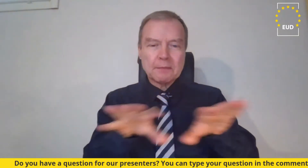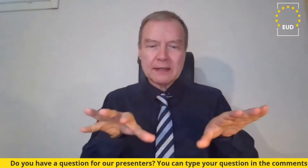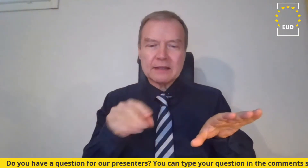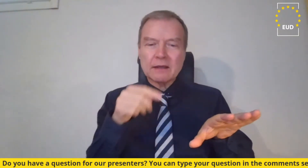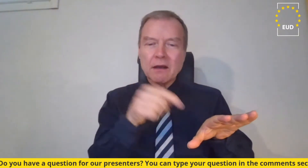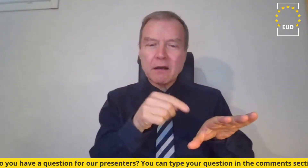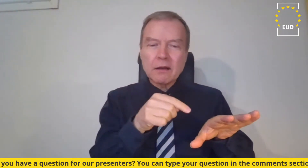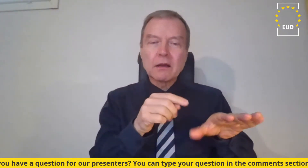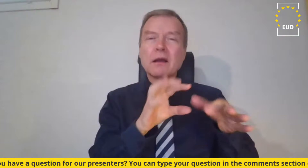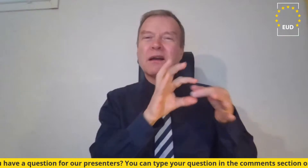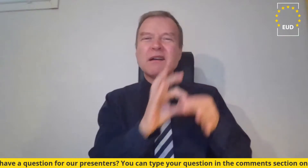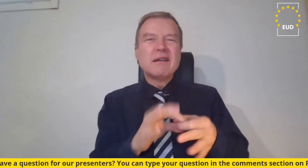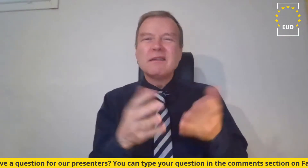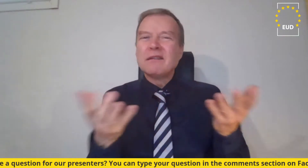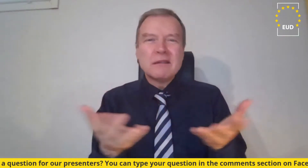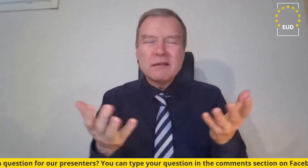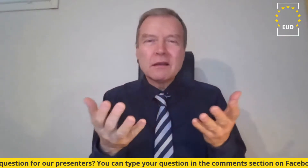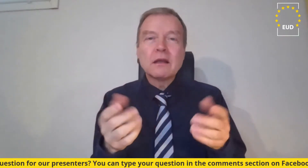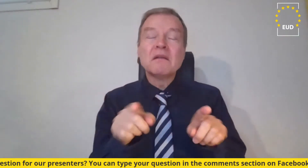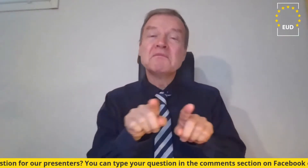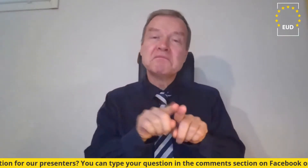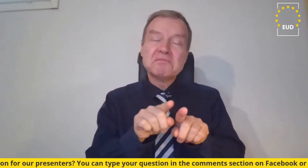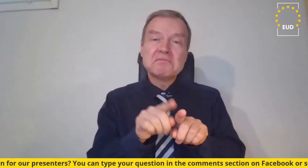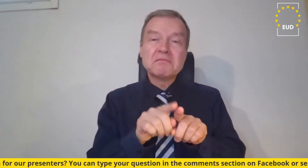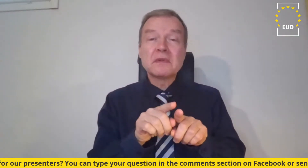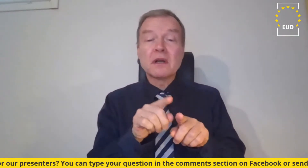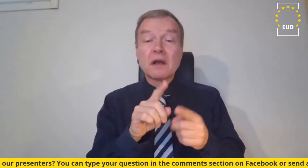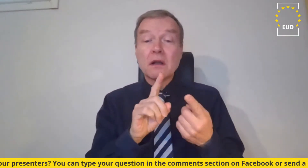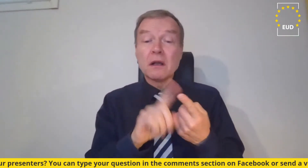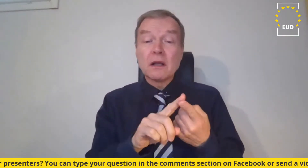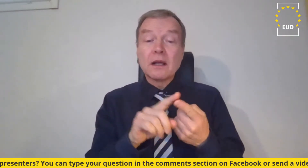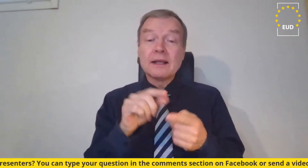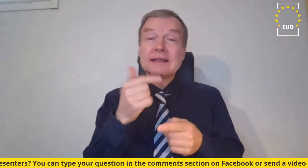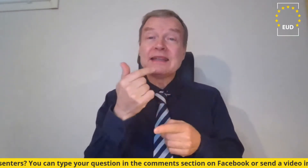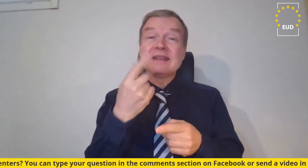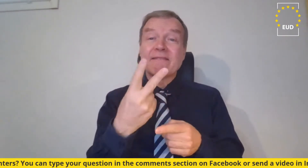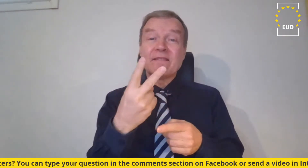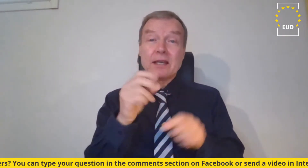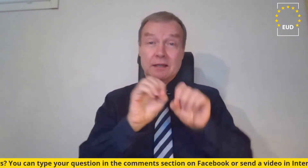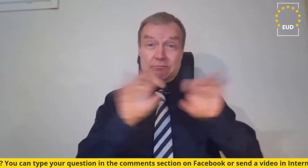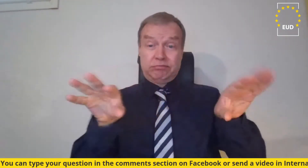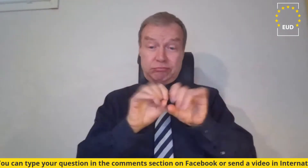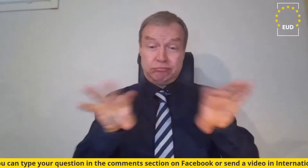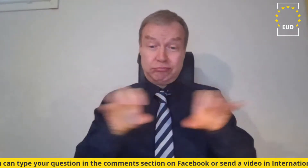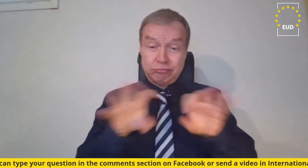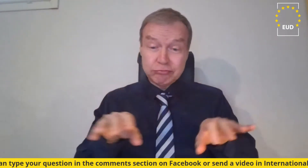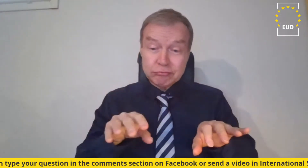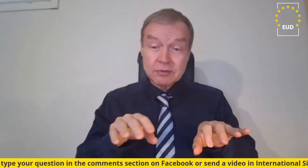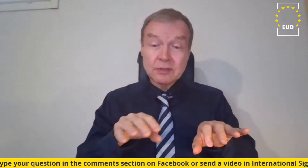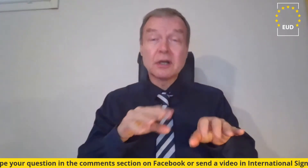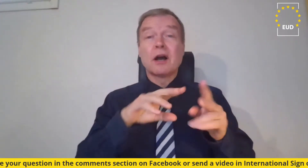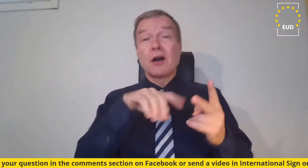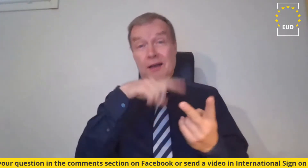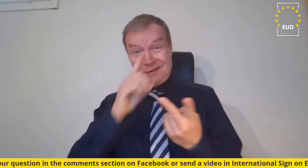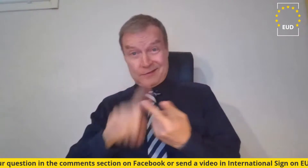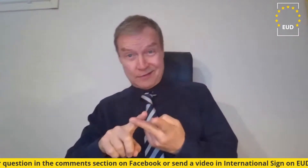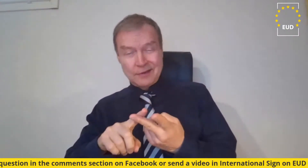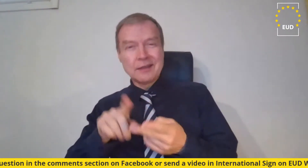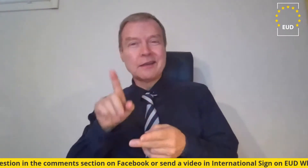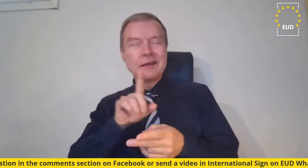governments have to adjust their audiovisual media service legislation